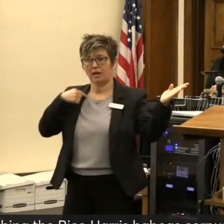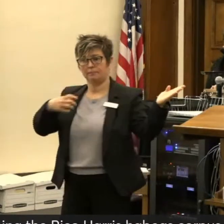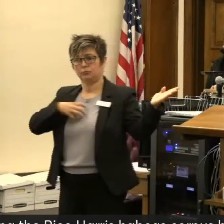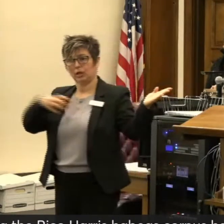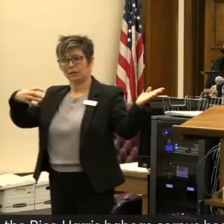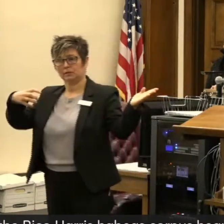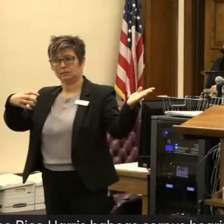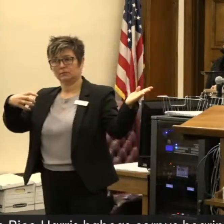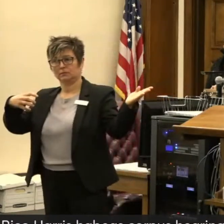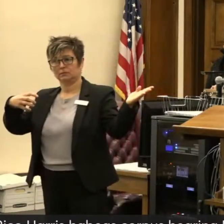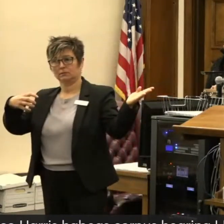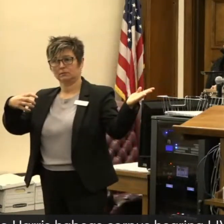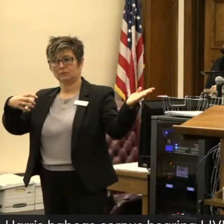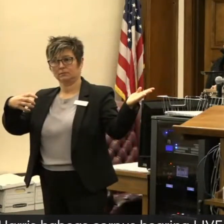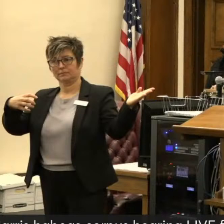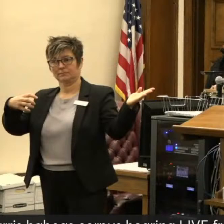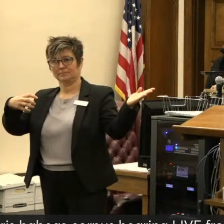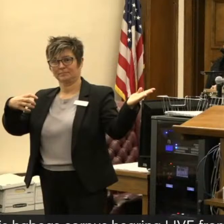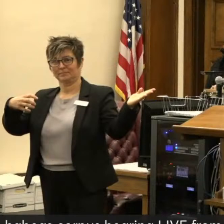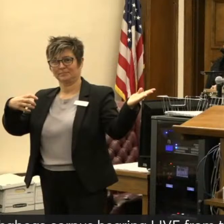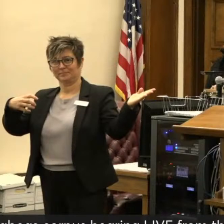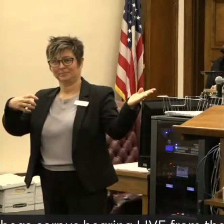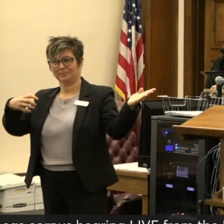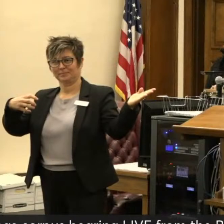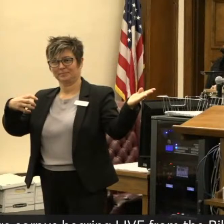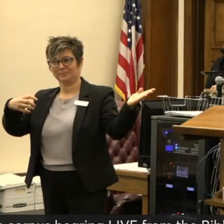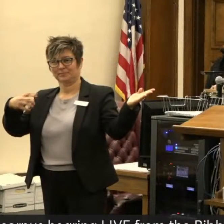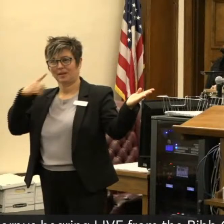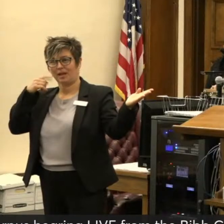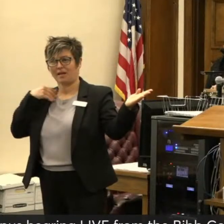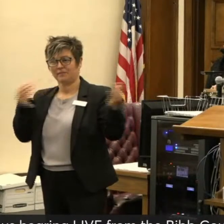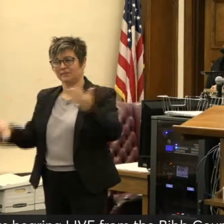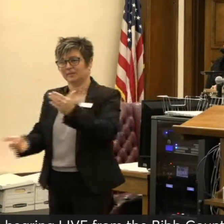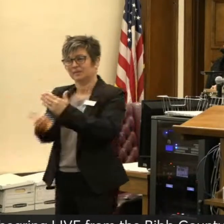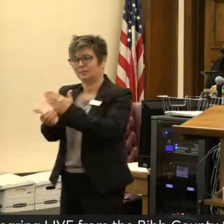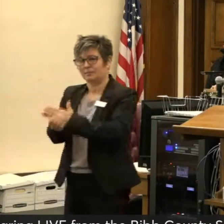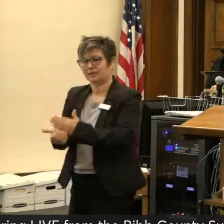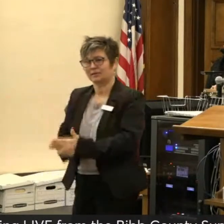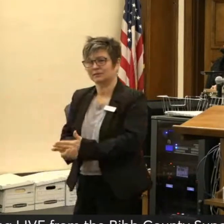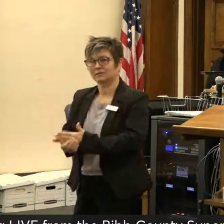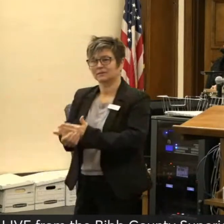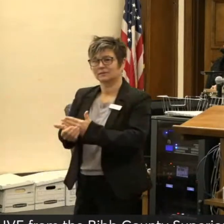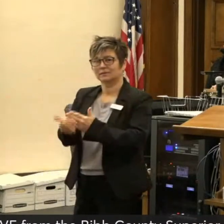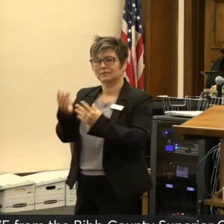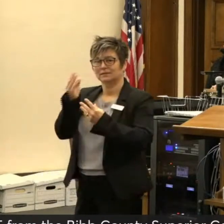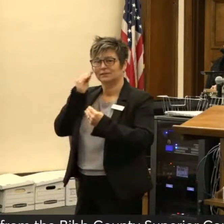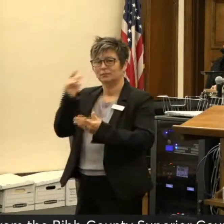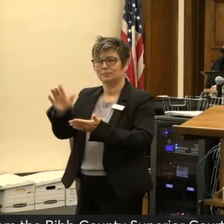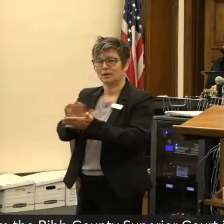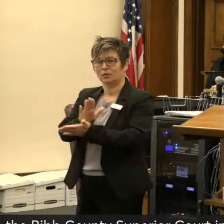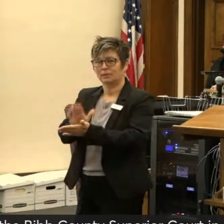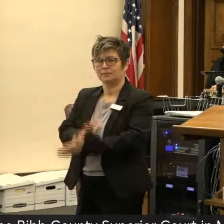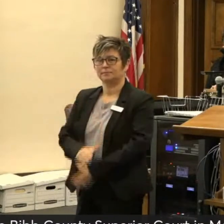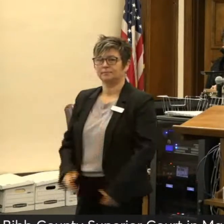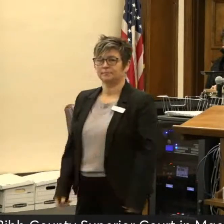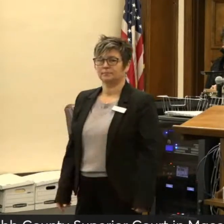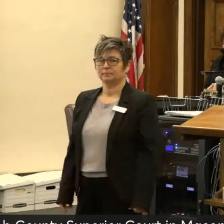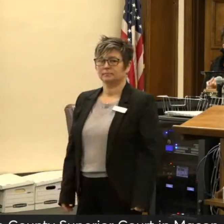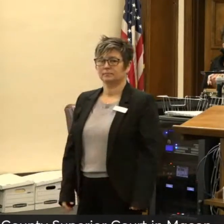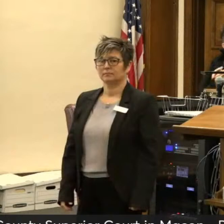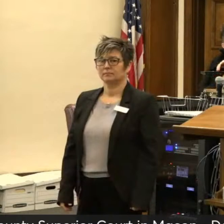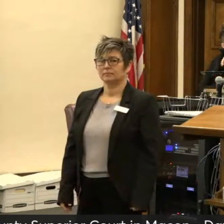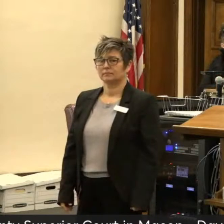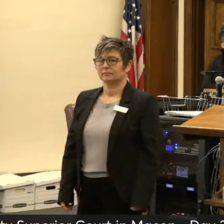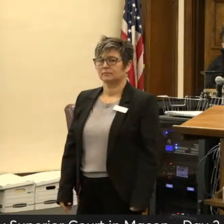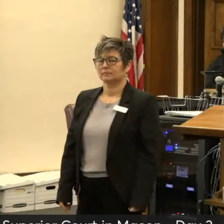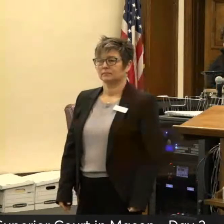then I have some things that are almost supplemental of what she's tendering. That's fine. We don't